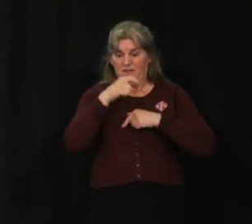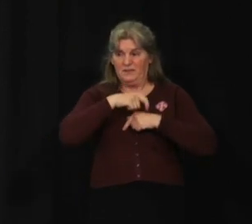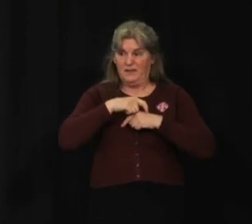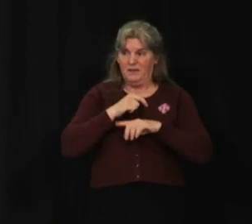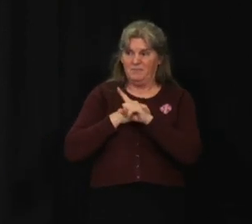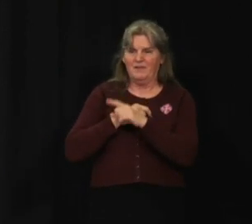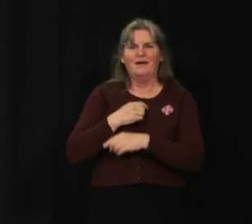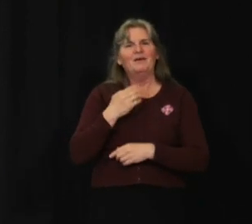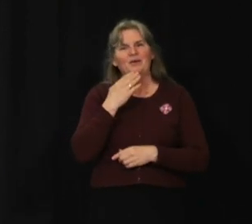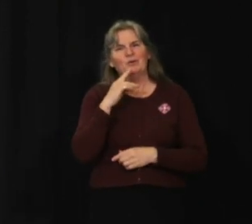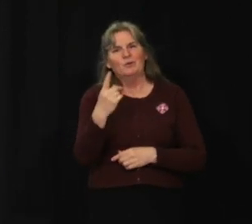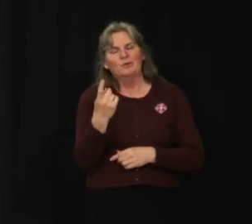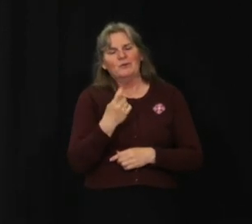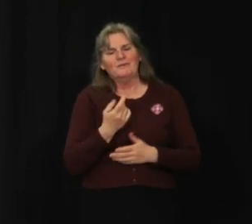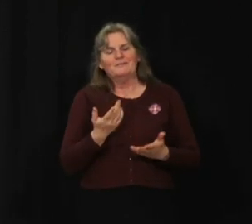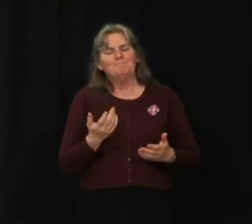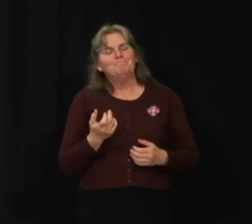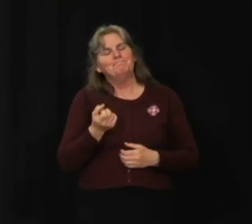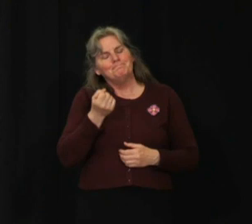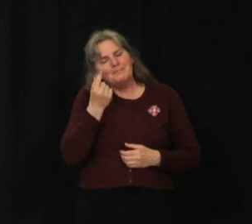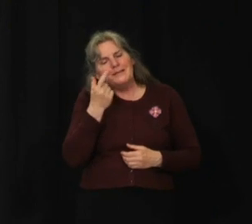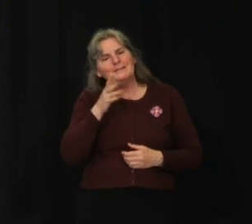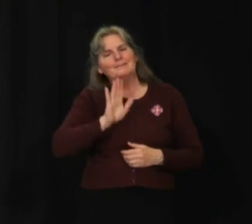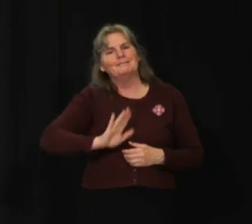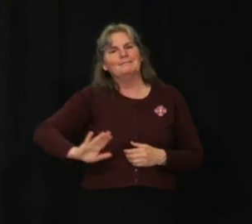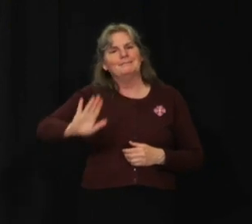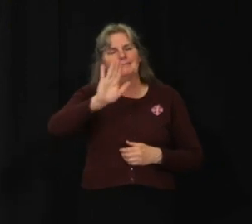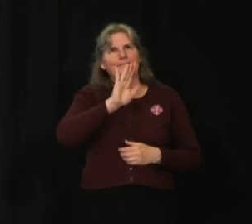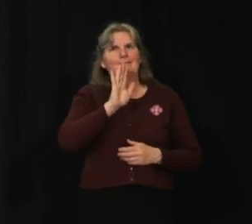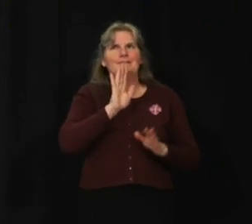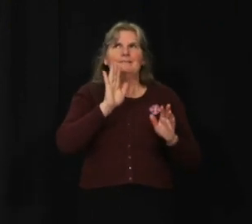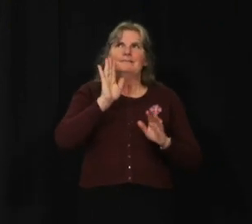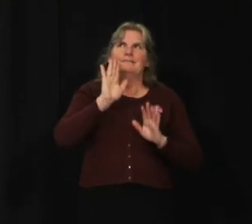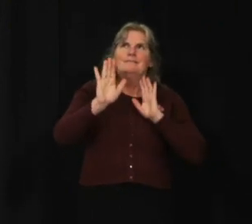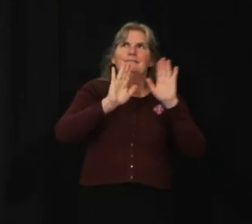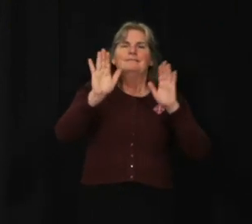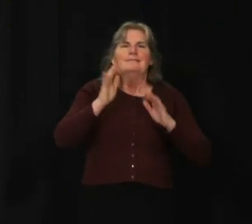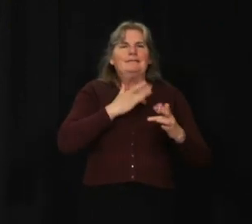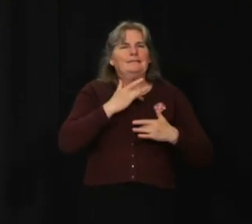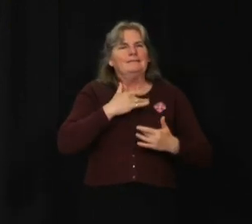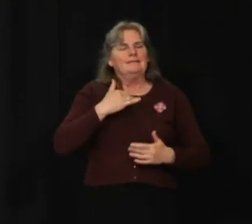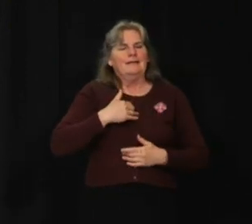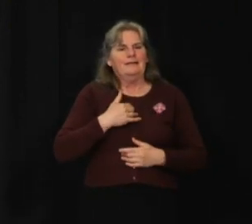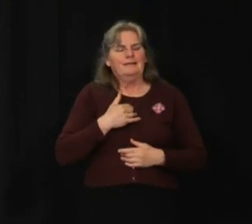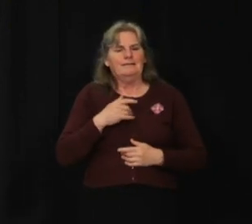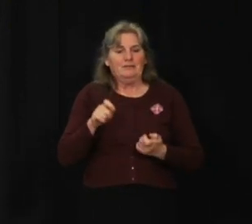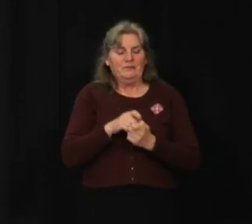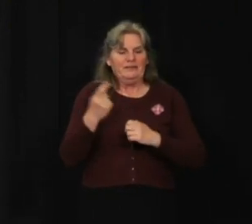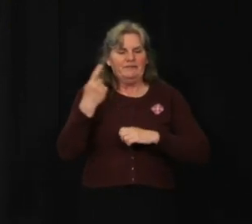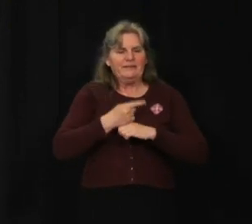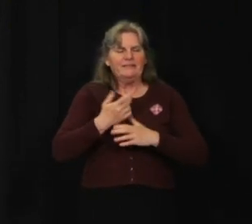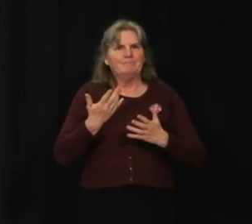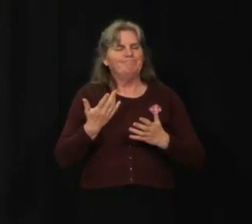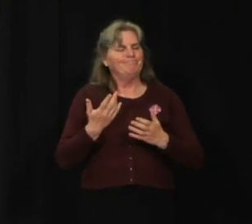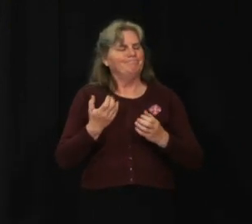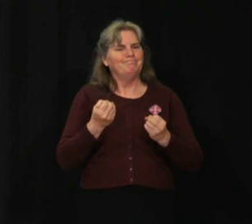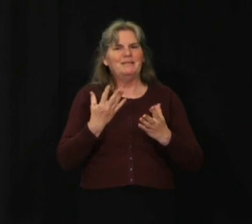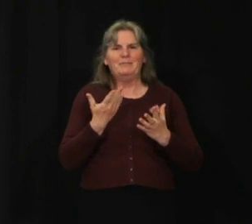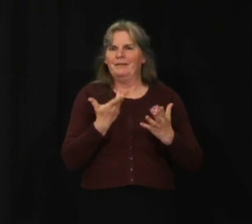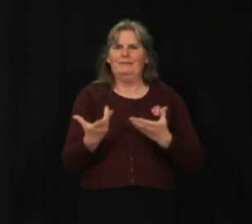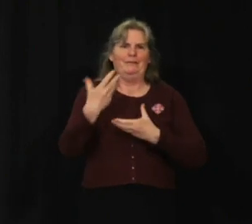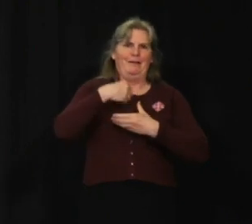it's a good question. I appreciate that that's a concern of everybody's. There's just so many variables at